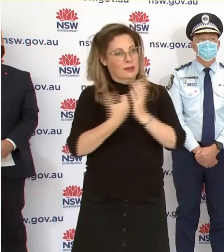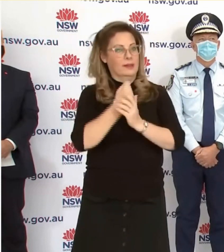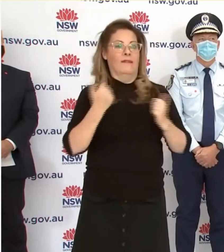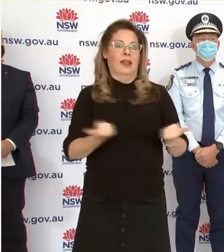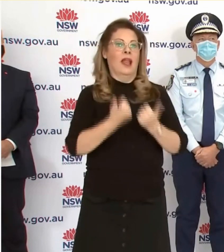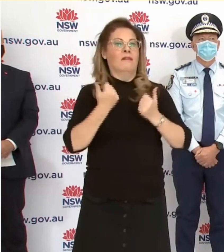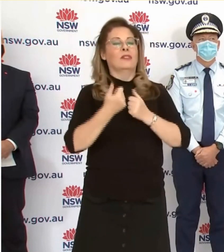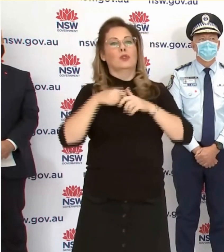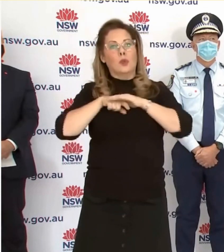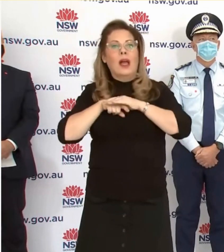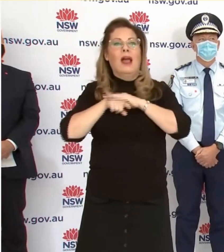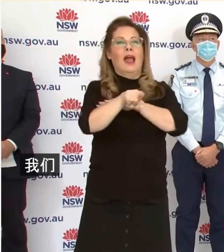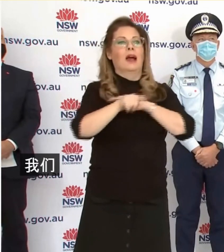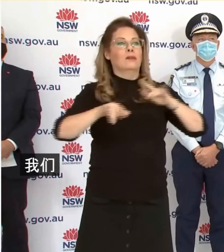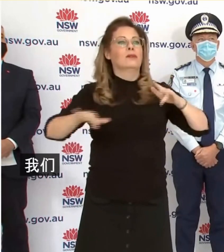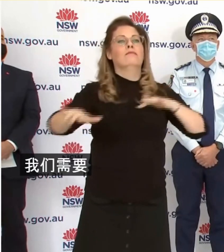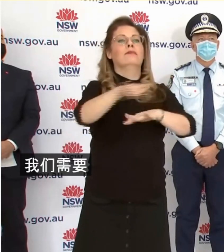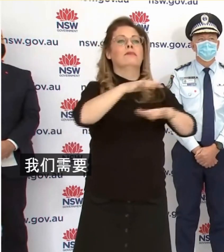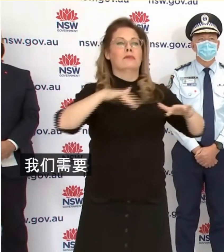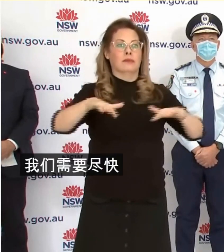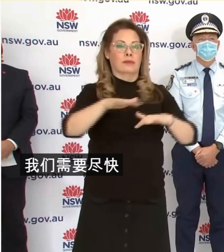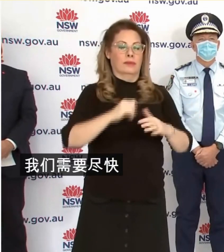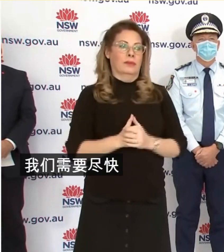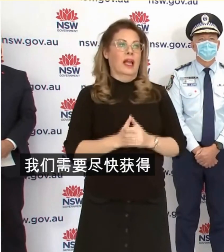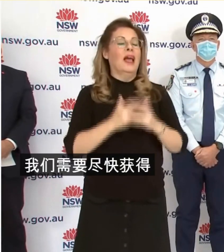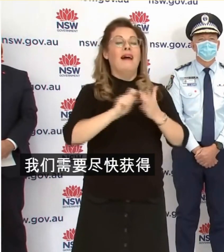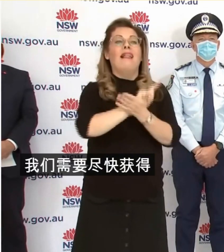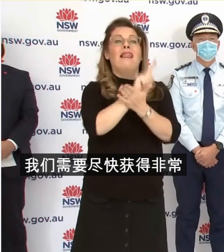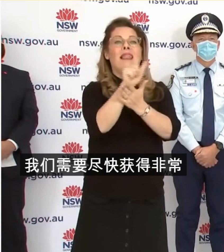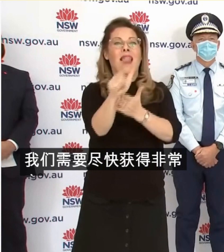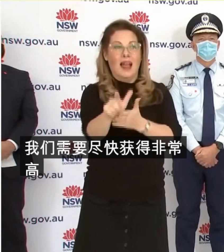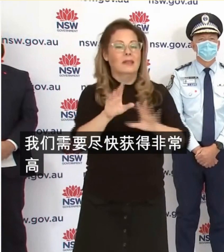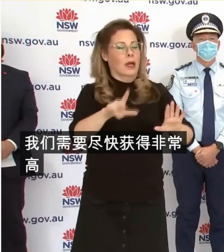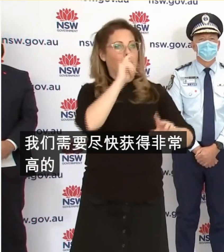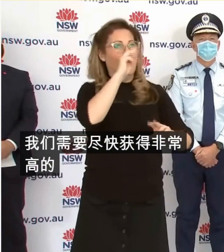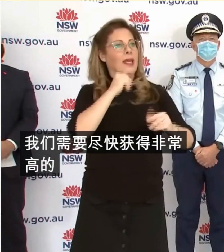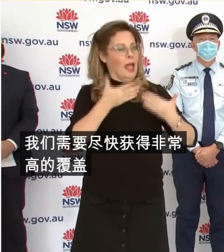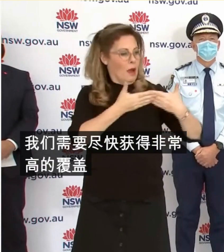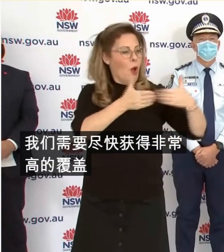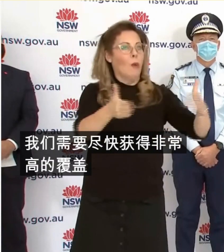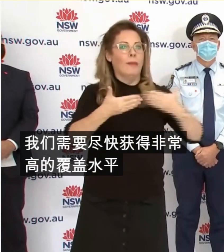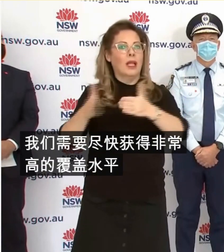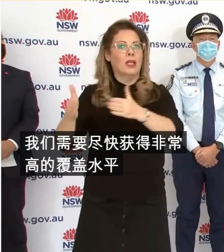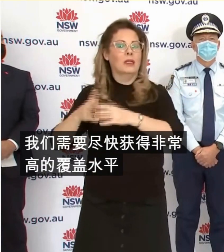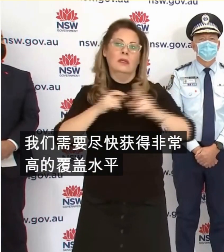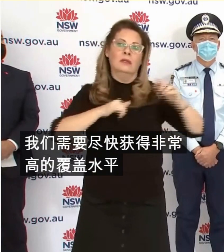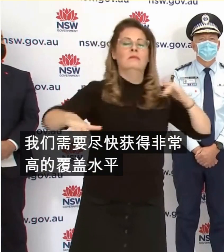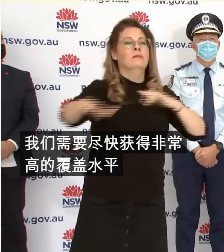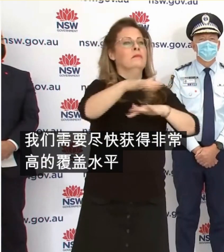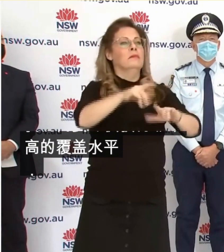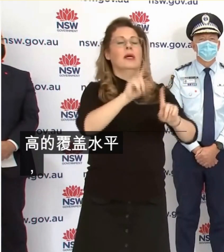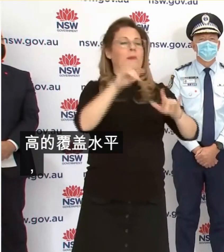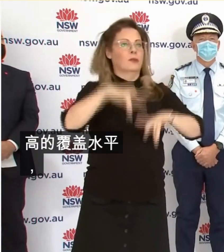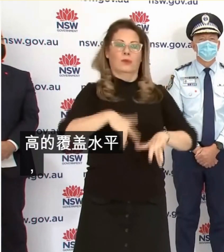vaccine and getting that vaccine coverage will help us. But we know we need to get very high levels of coverage as